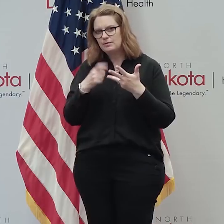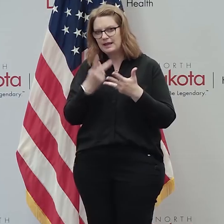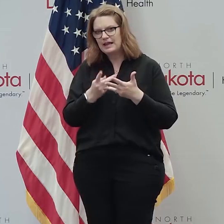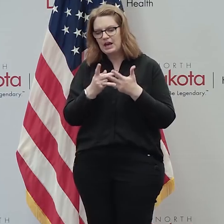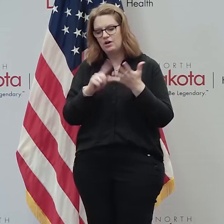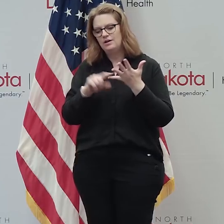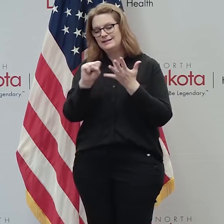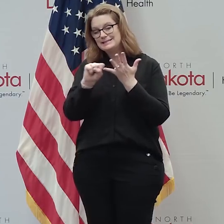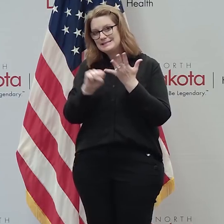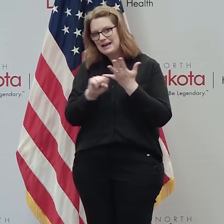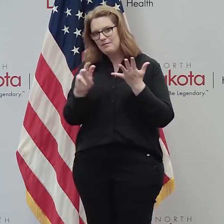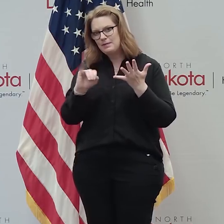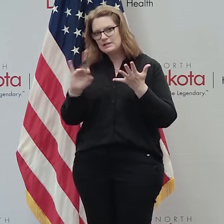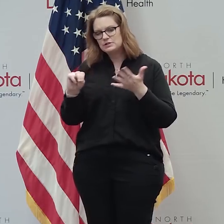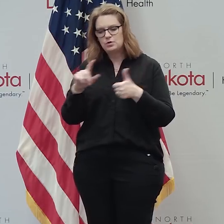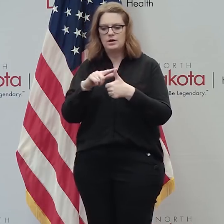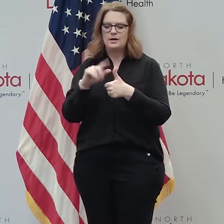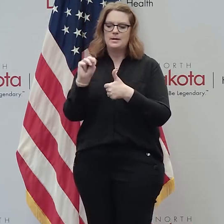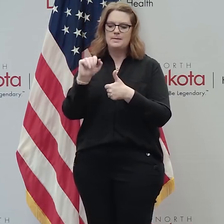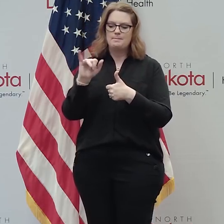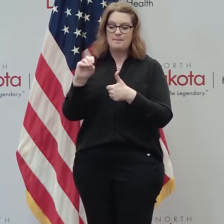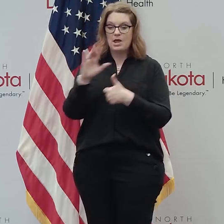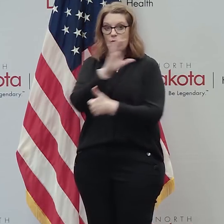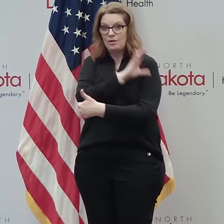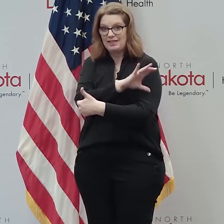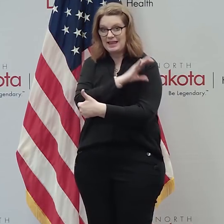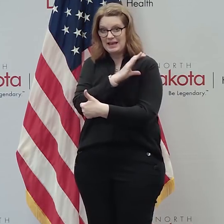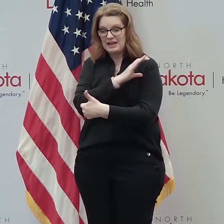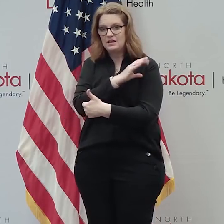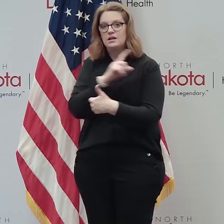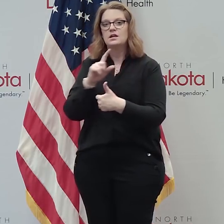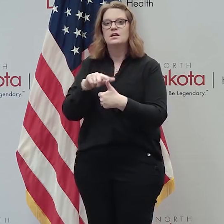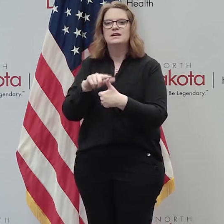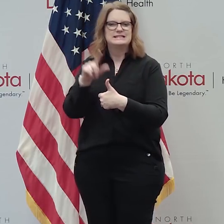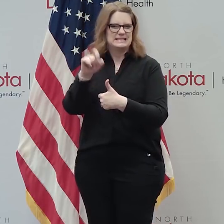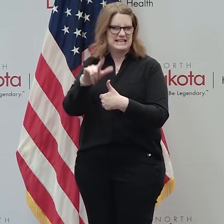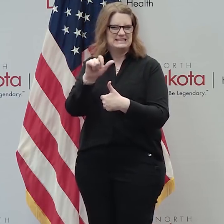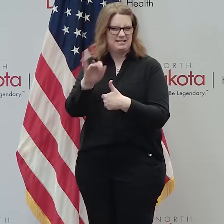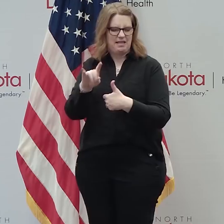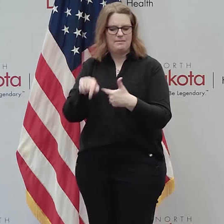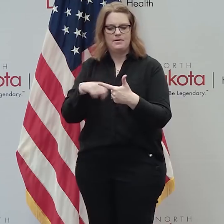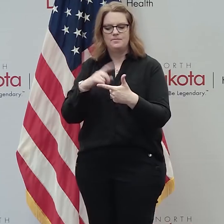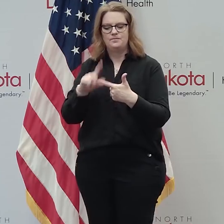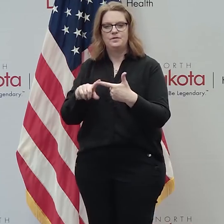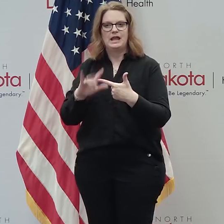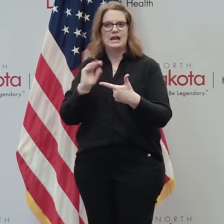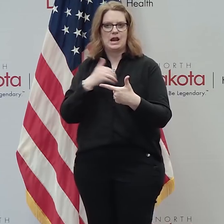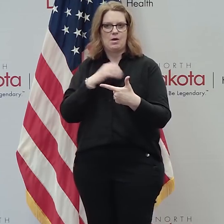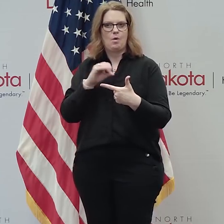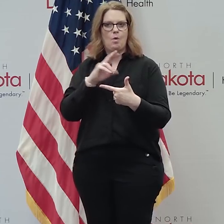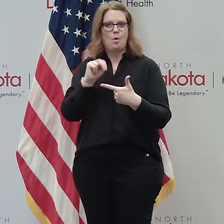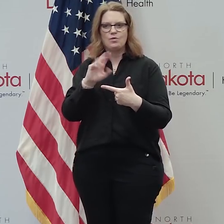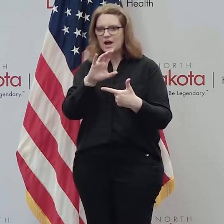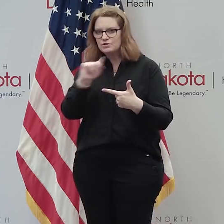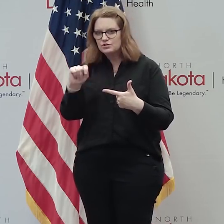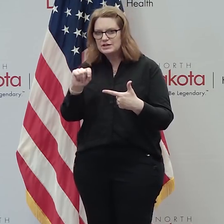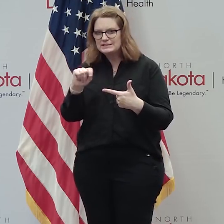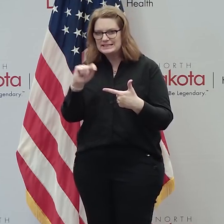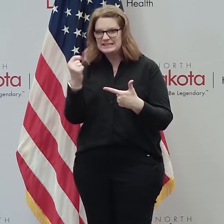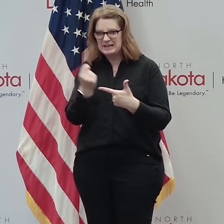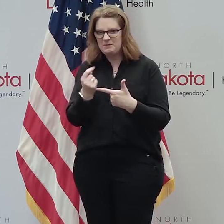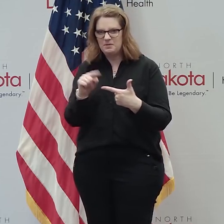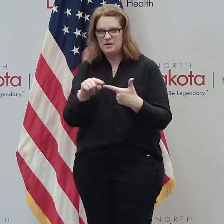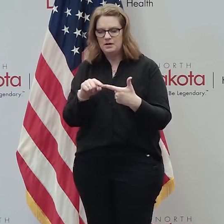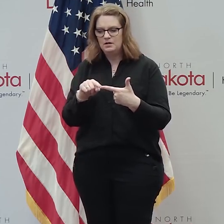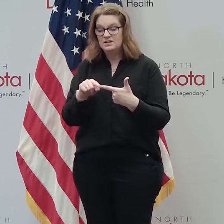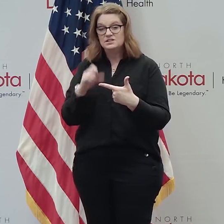state of Minnesota, Mayo Clinic, which has got a testing lab, and our own contact tracing team that